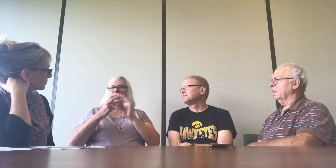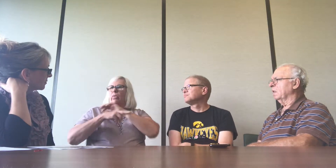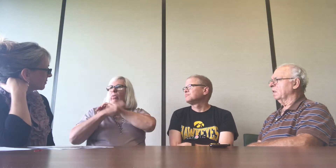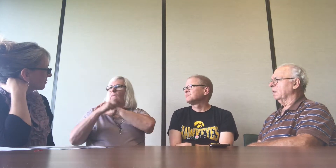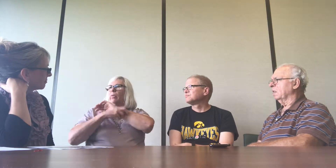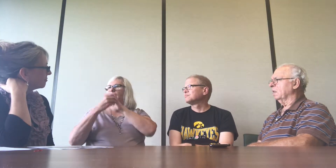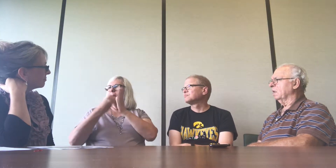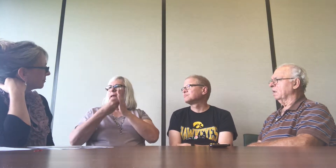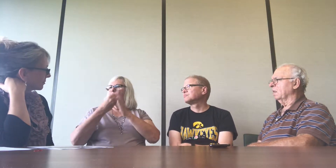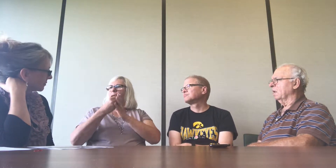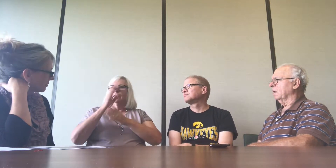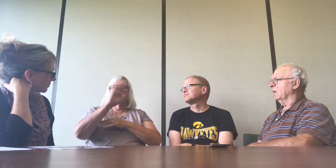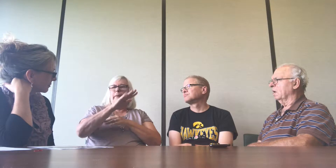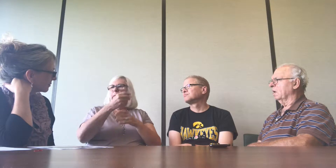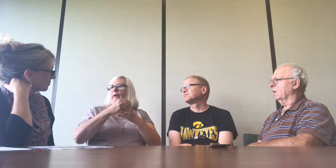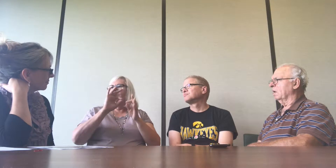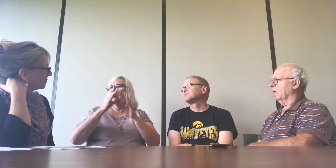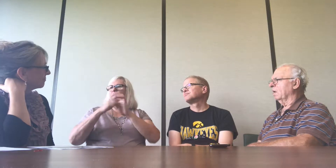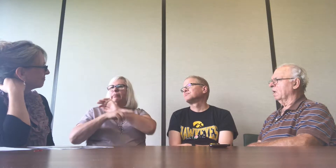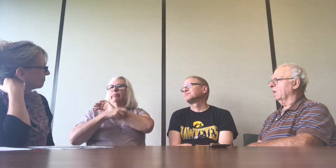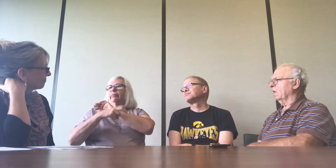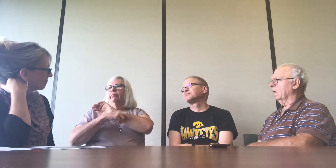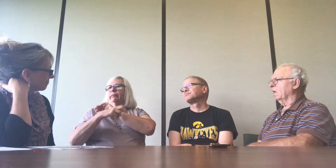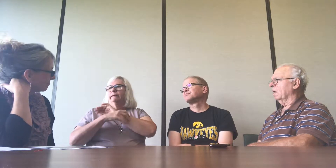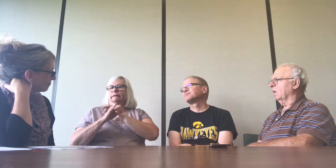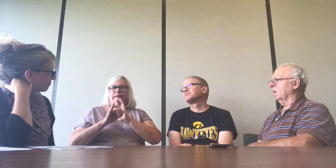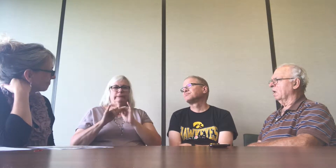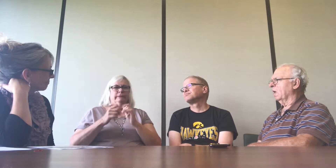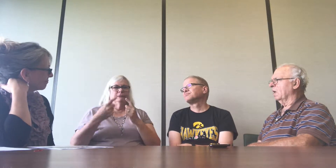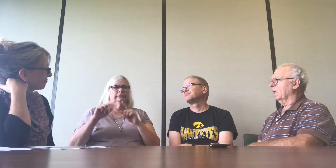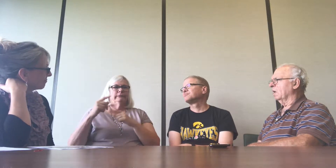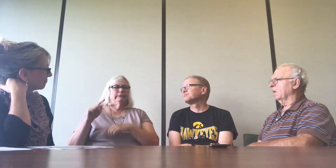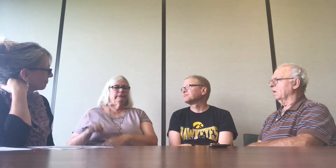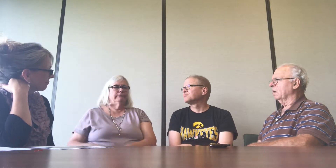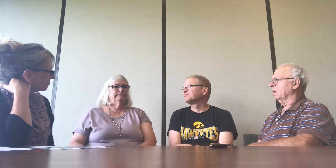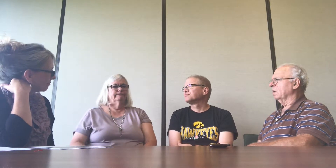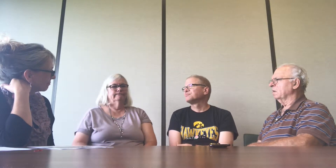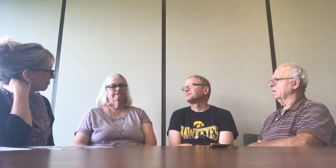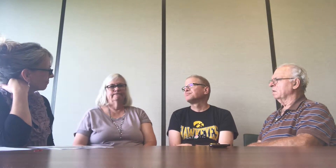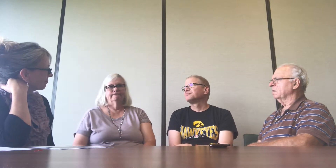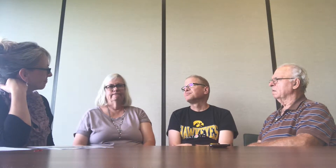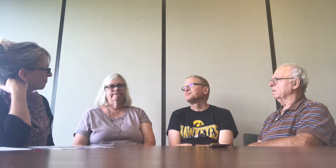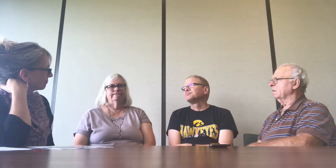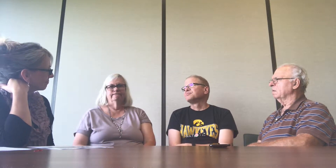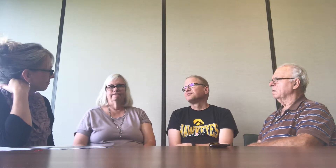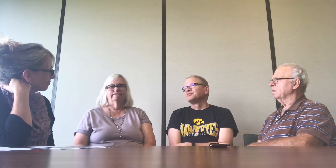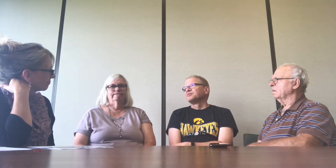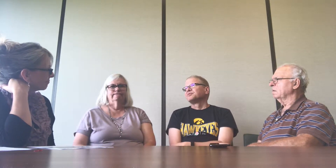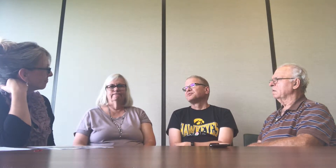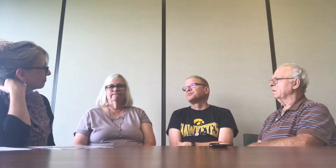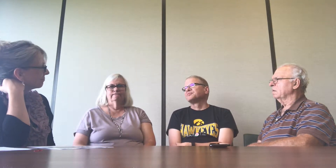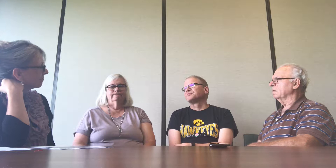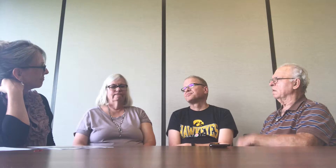well. Surely, we also see families steal money from their older parents.